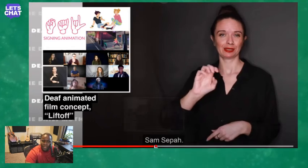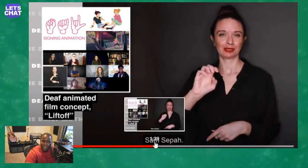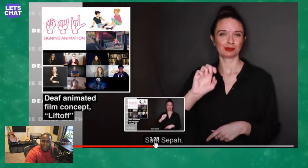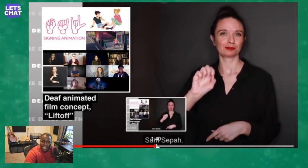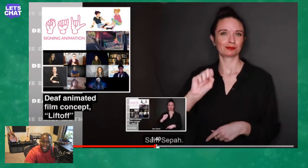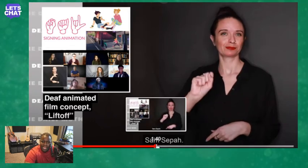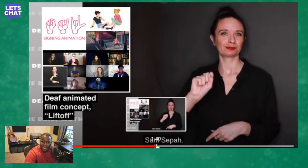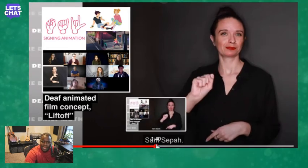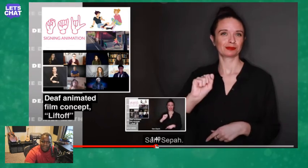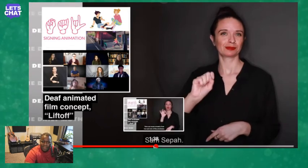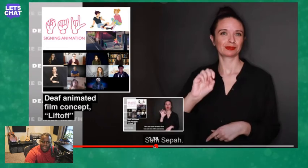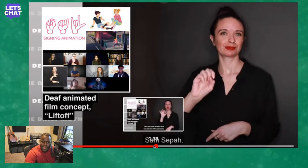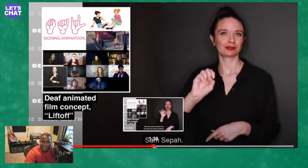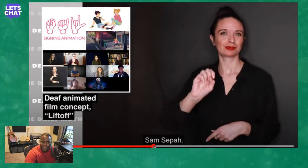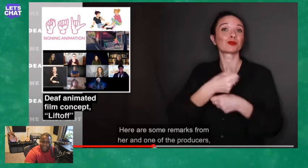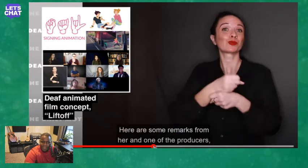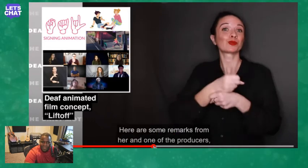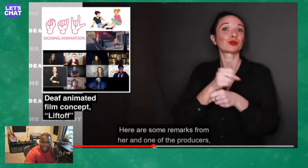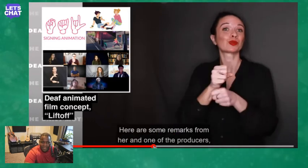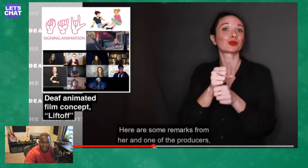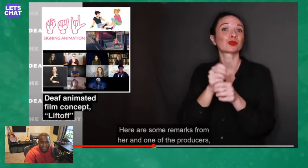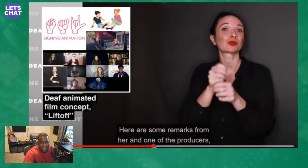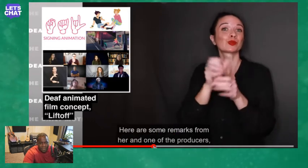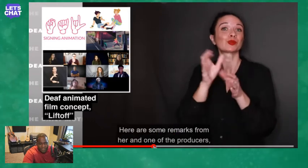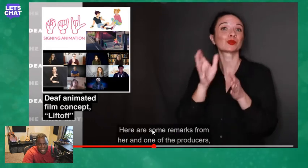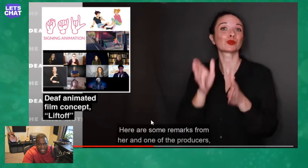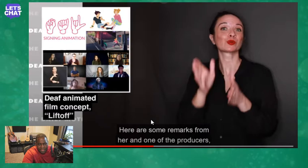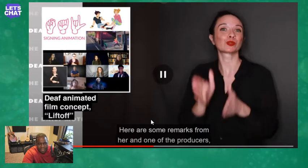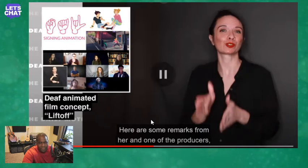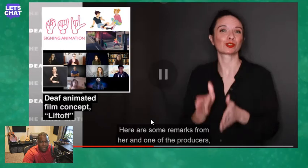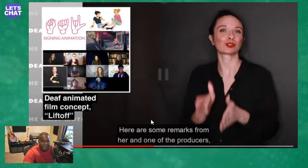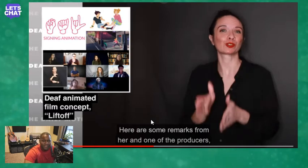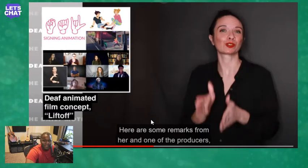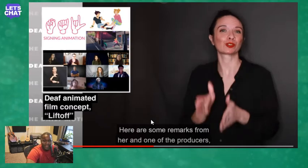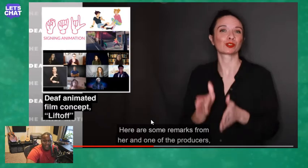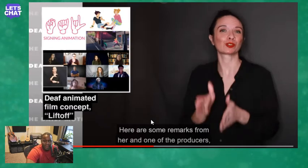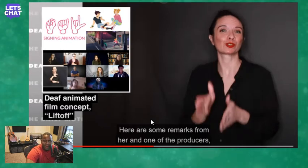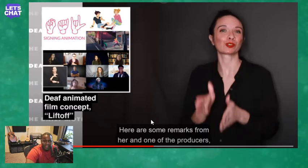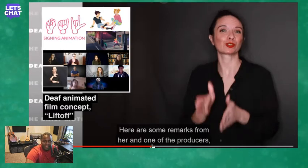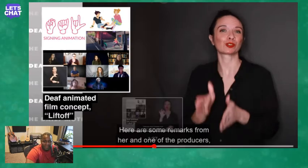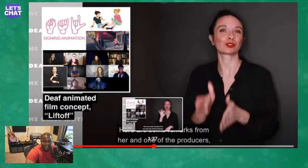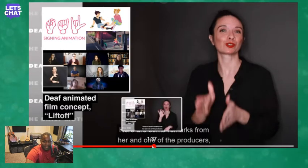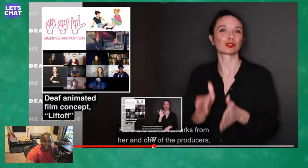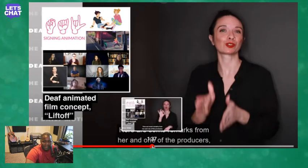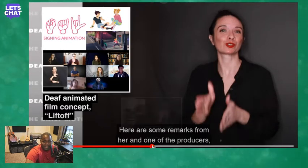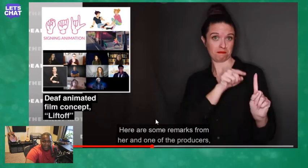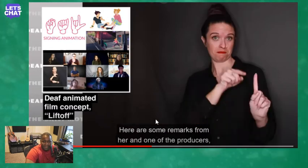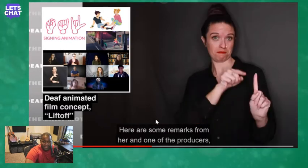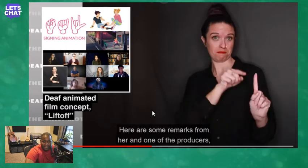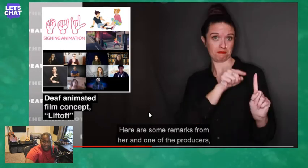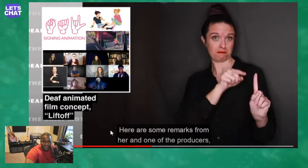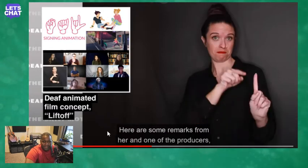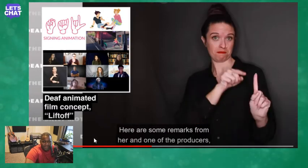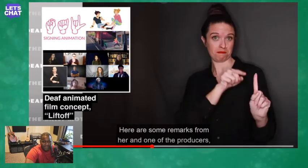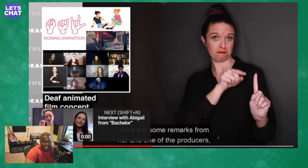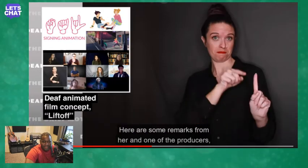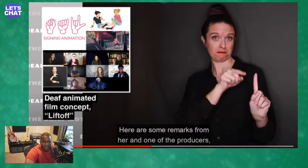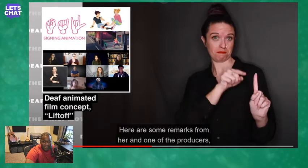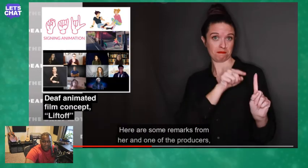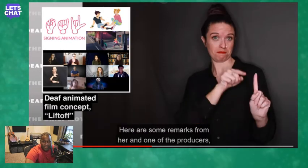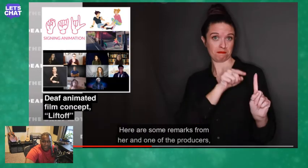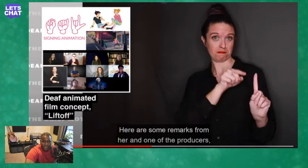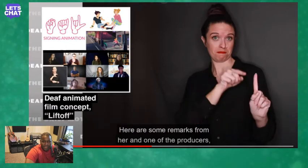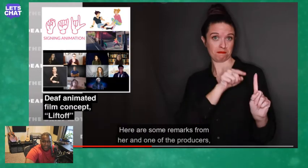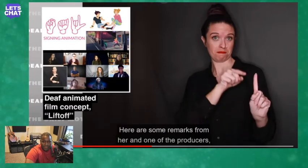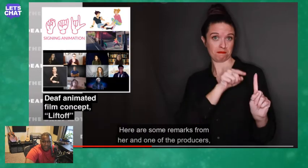Ooh, man, I feel like I'm missing something here. I'm trying to figure this out without reading the subtitles. Okay,